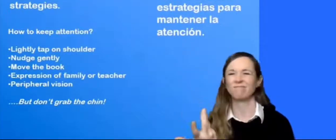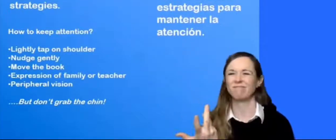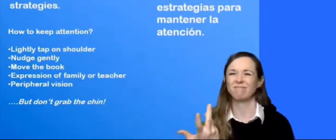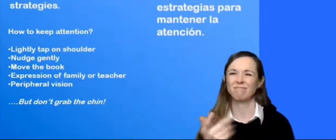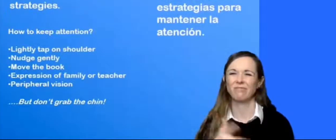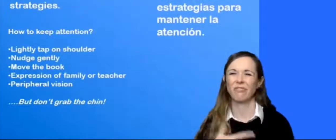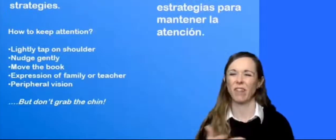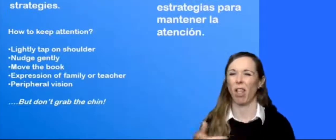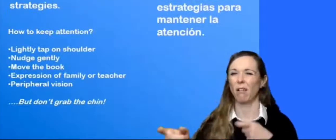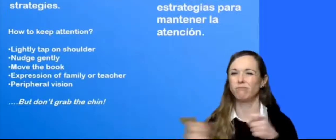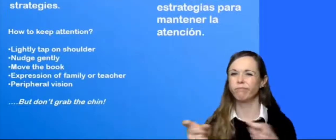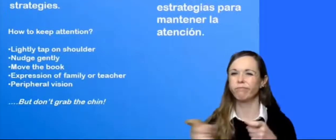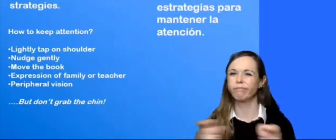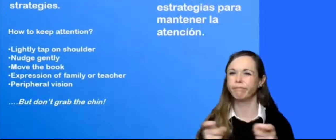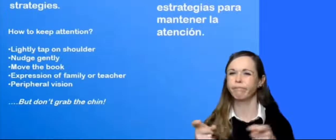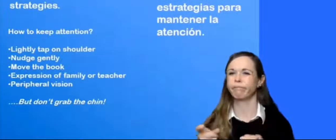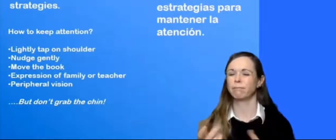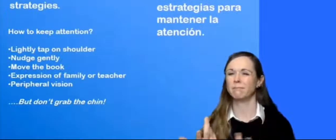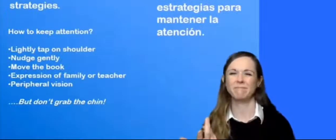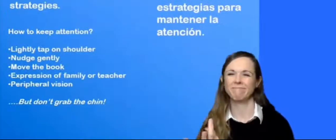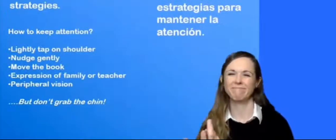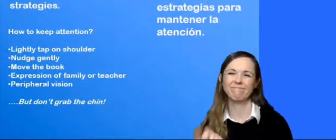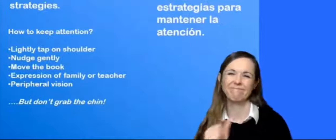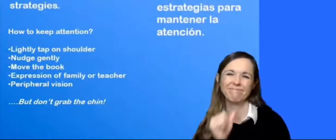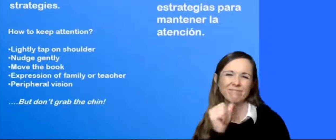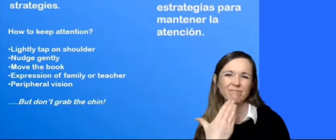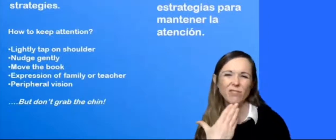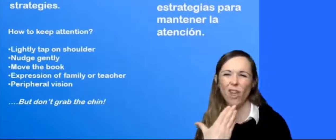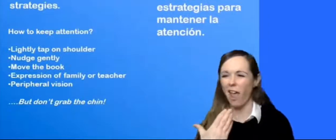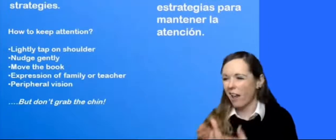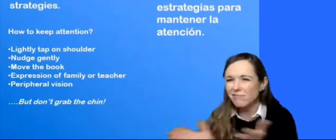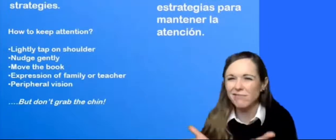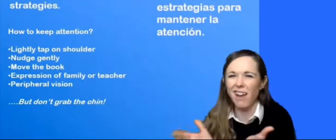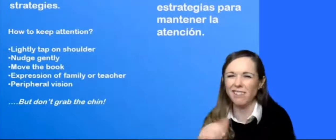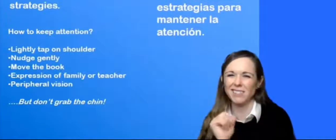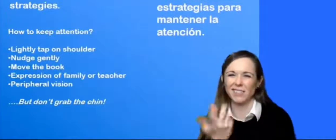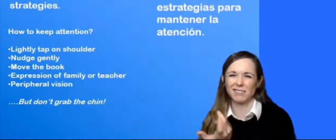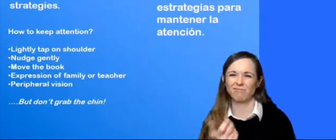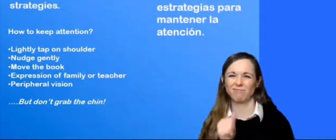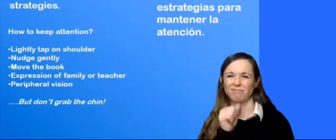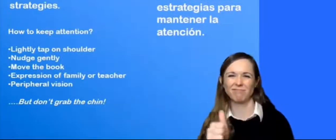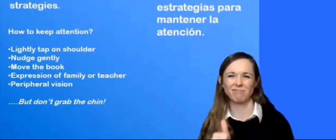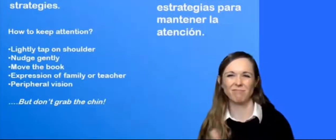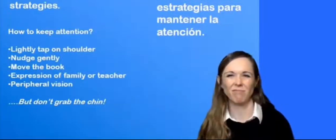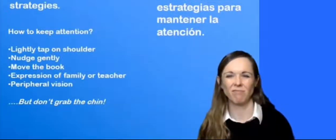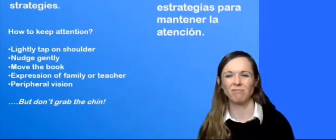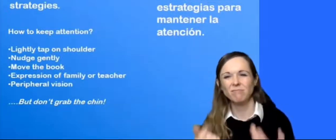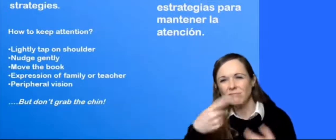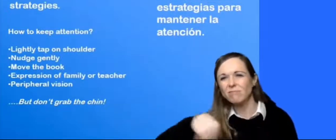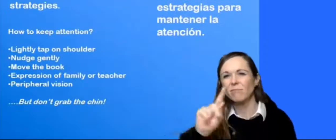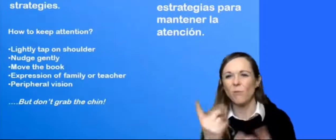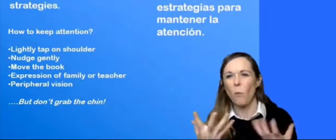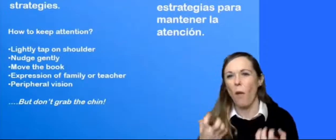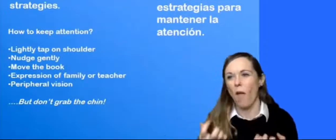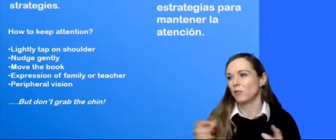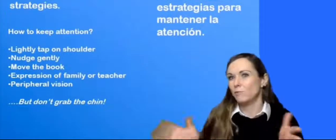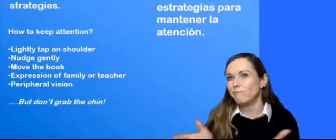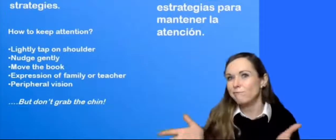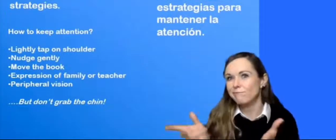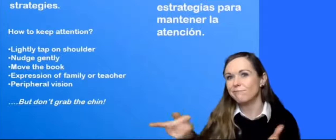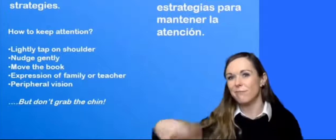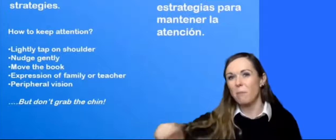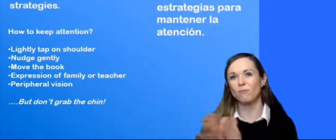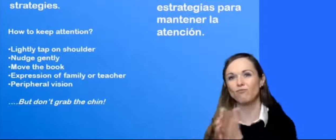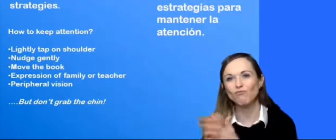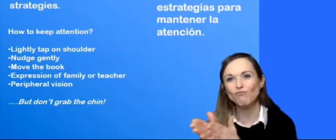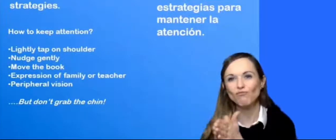and forcing them to pay attention. Please don't do this with your deaf and hard of hearing children. There are so many of us who have had bad experiences in the